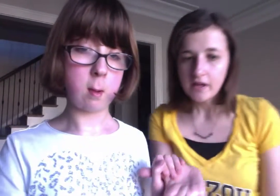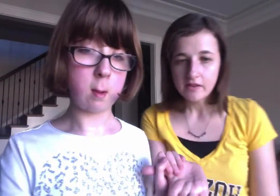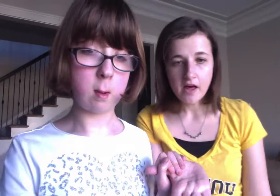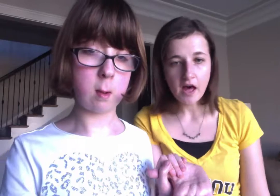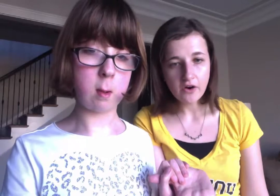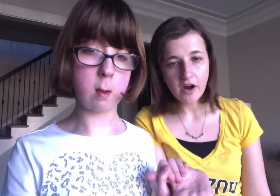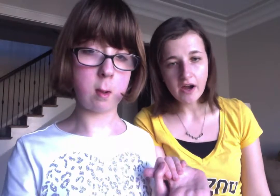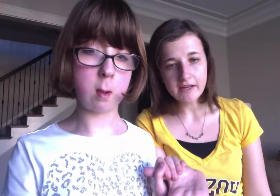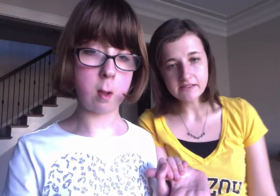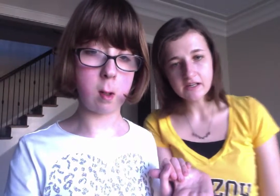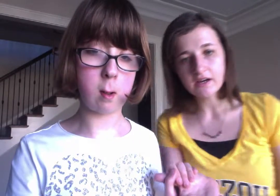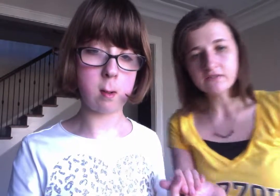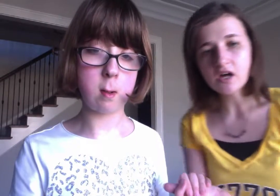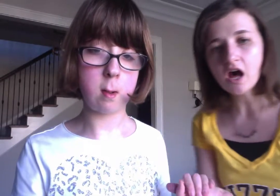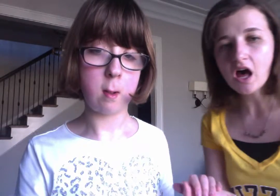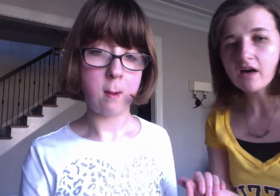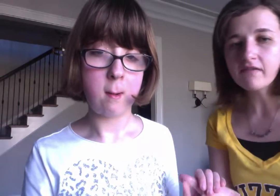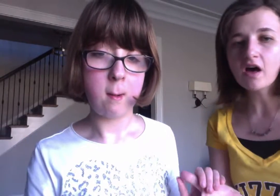the greatest gift of